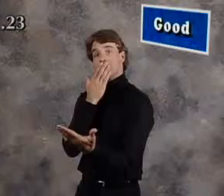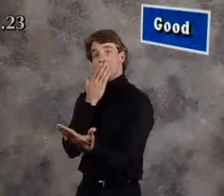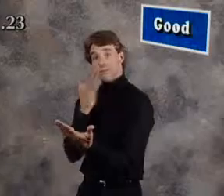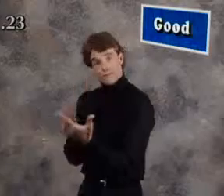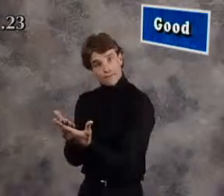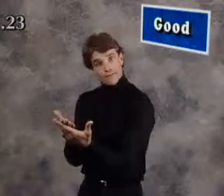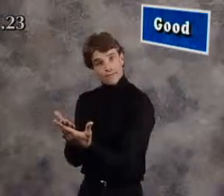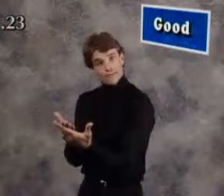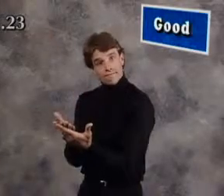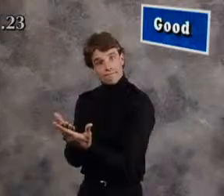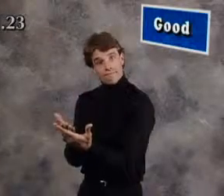Good.